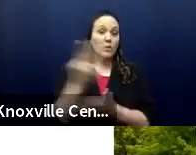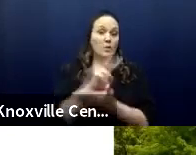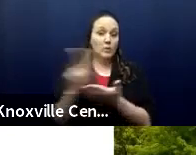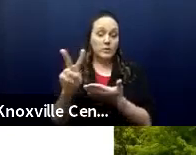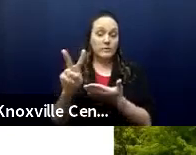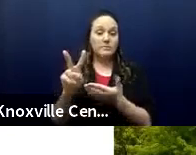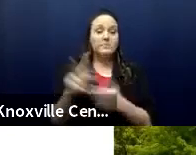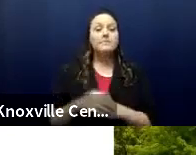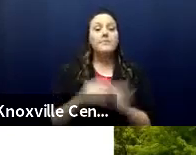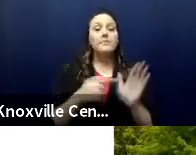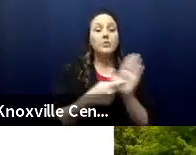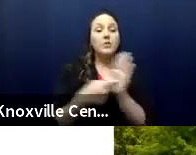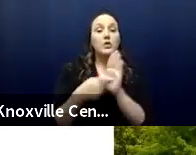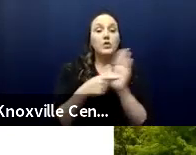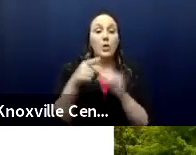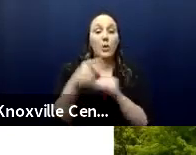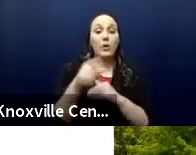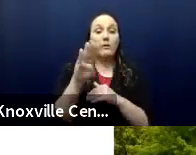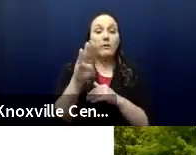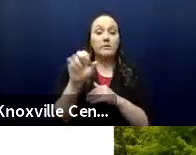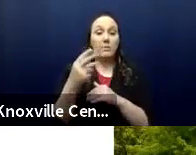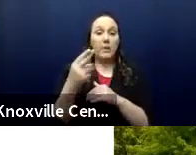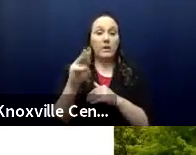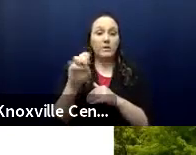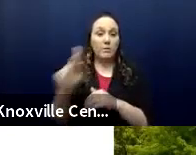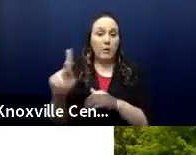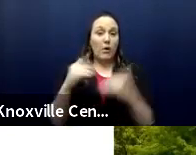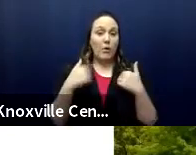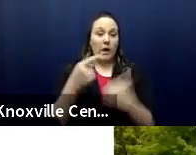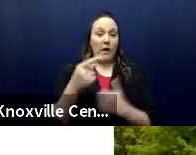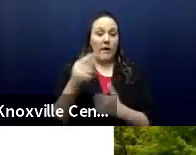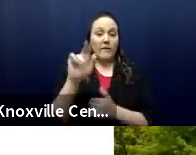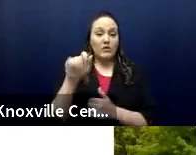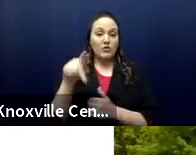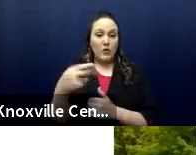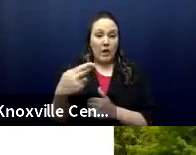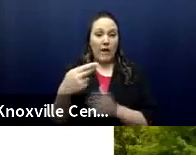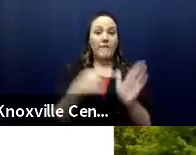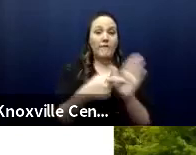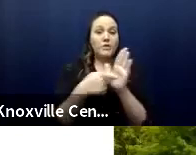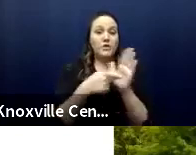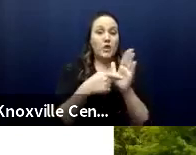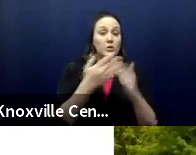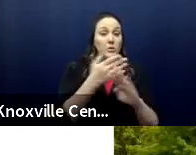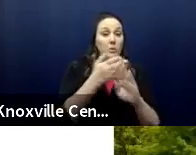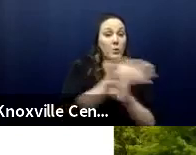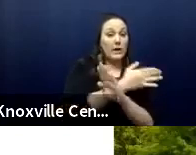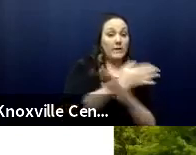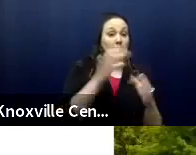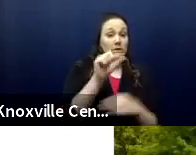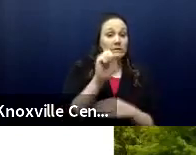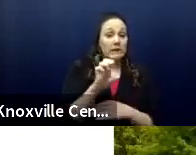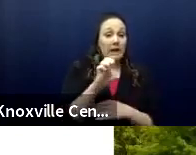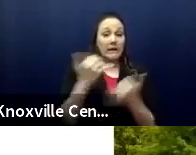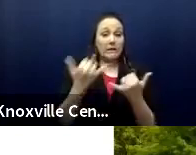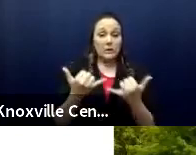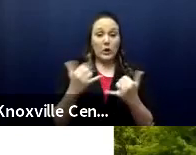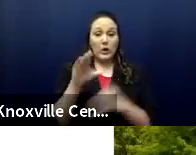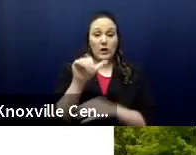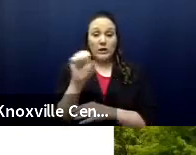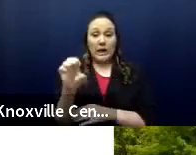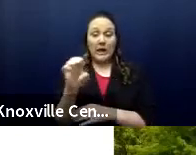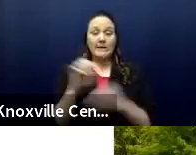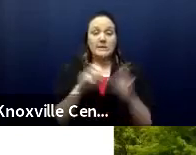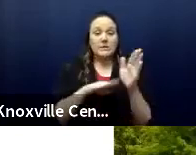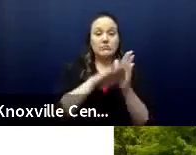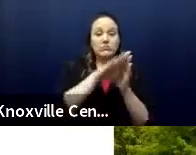To illustrate this benchmark, we have a bar graph that shows previous cases, new cases, and the growth rate over time. This